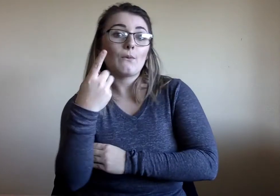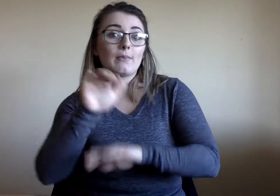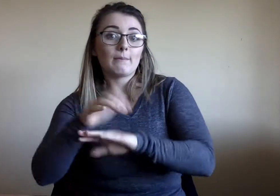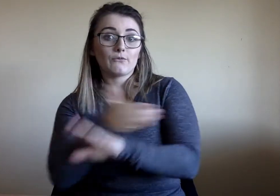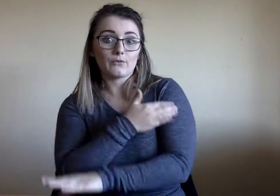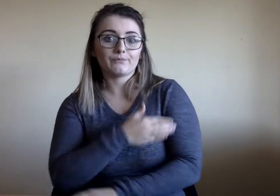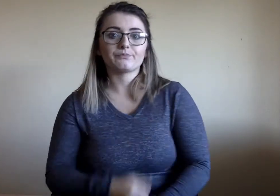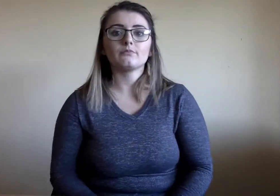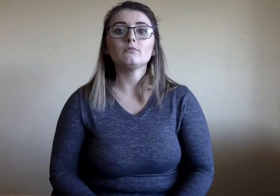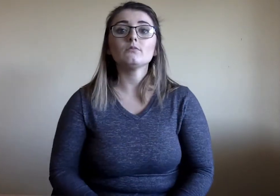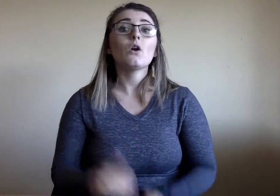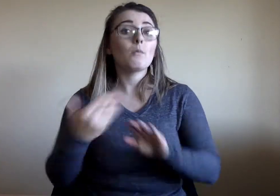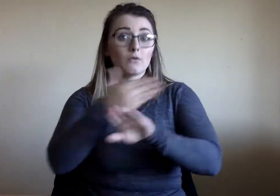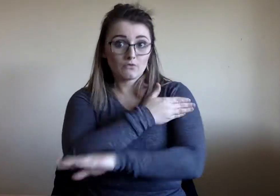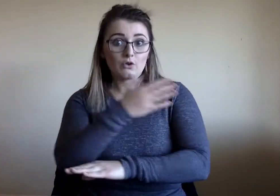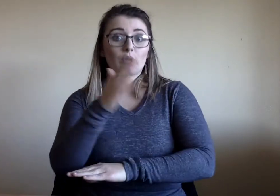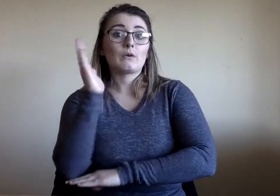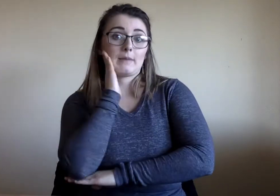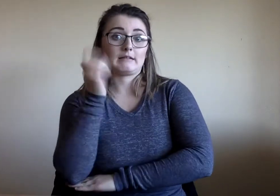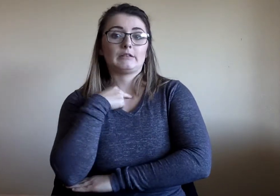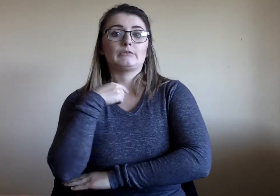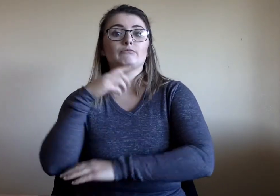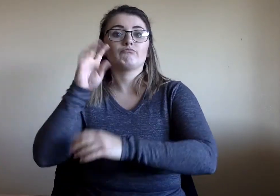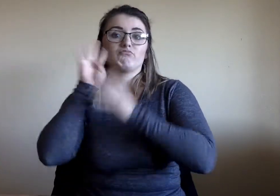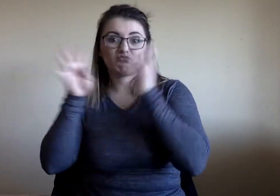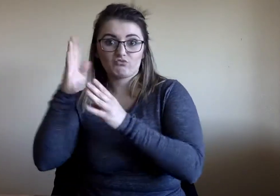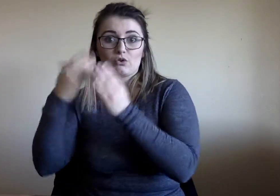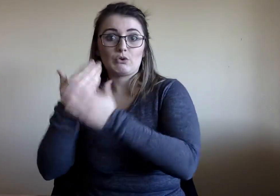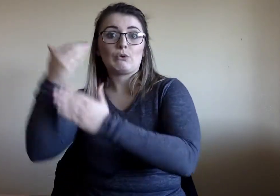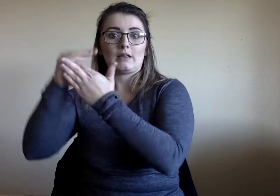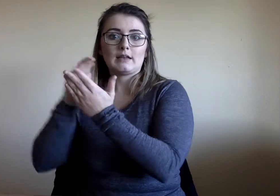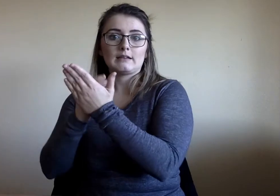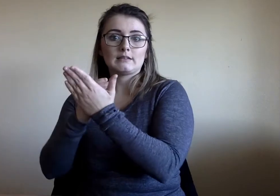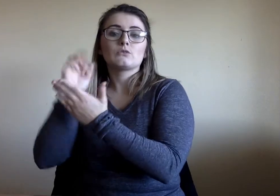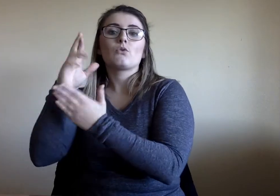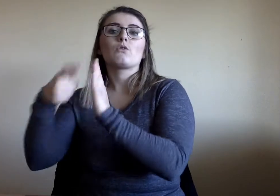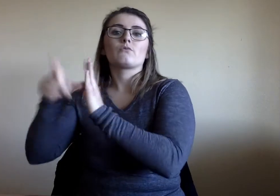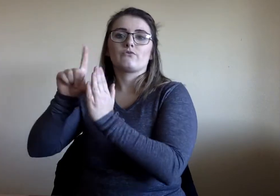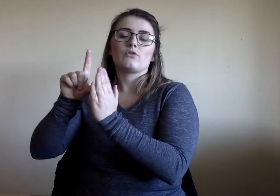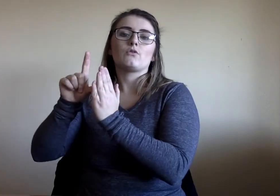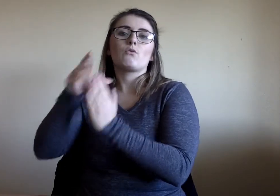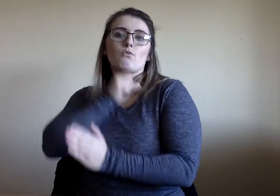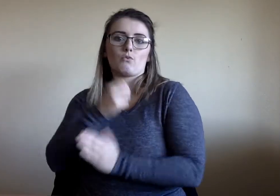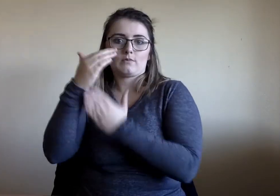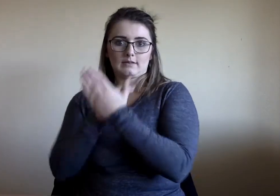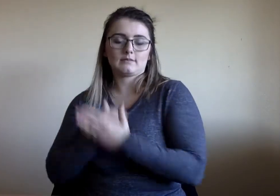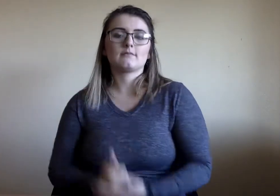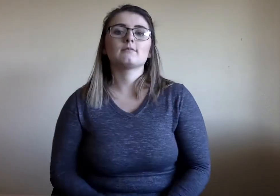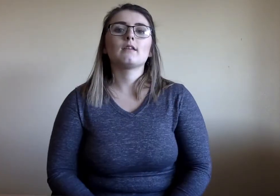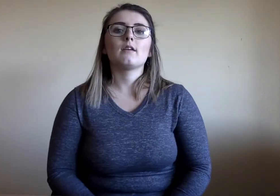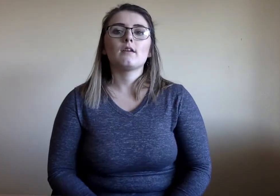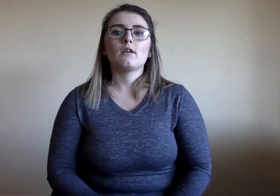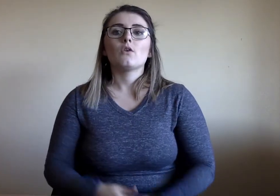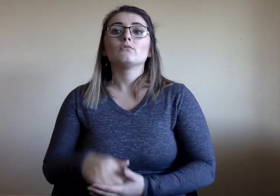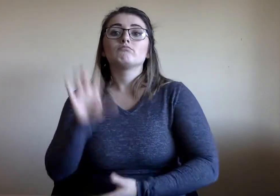before I go to bed, I'll either create a new list or review a list I've already made. It'll include up to 3 of the most important things that I want to get